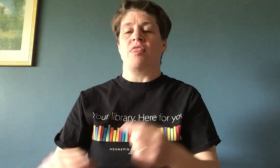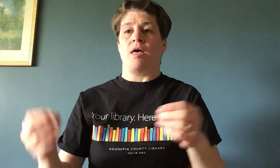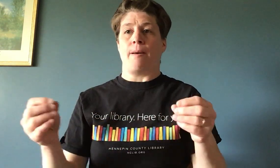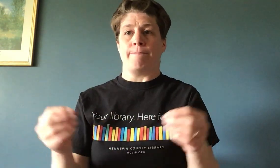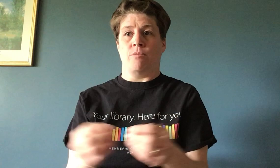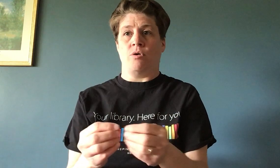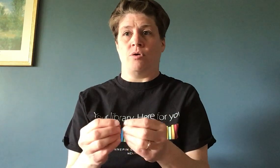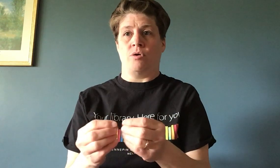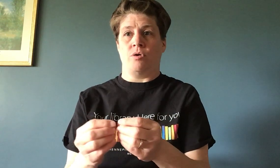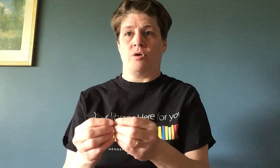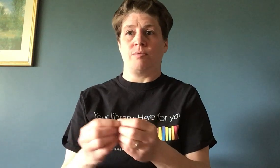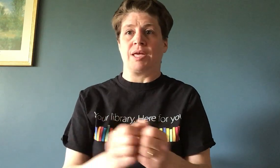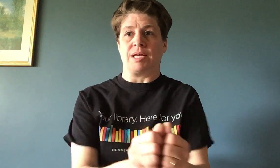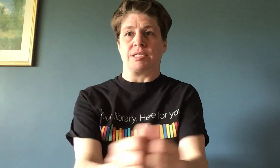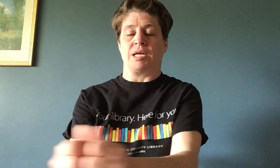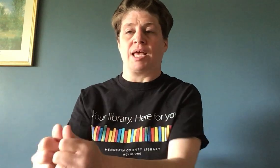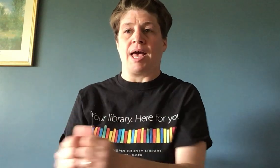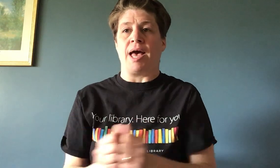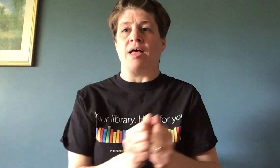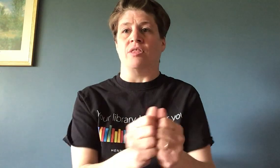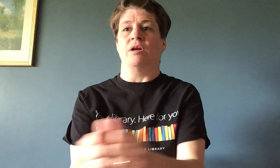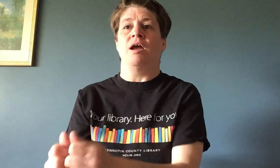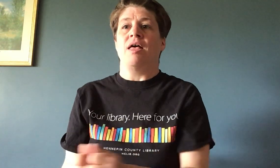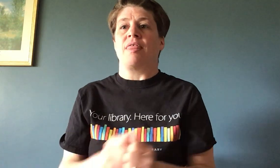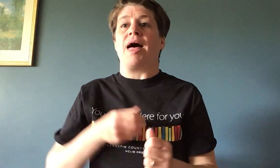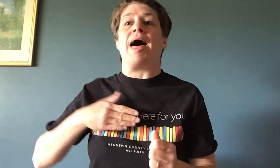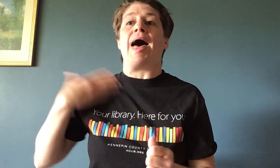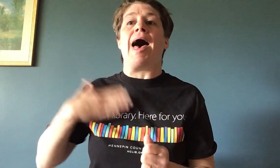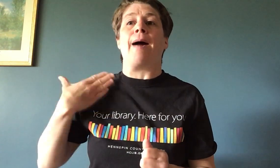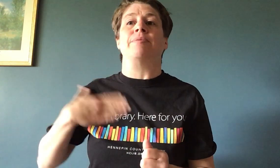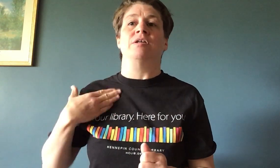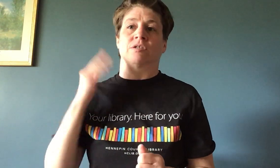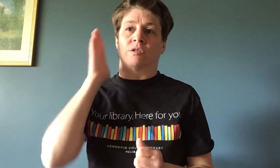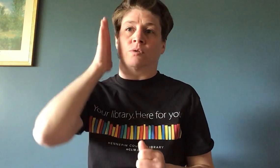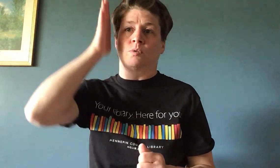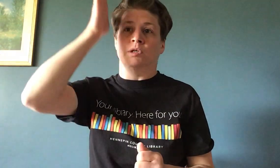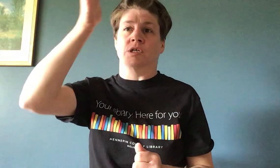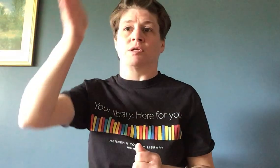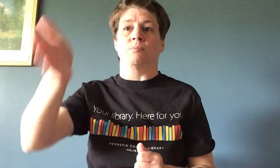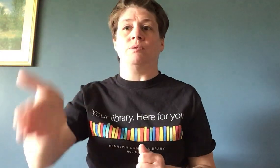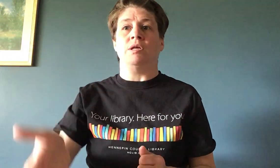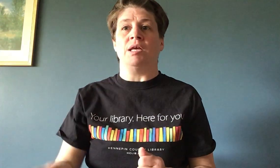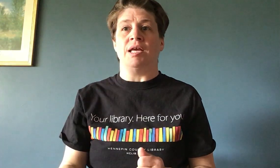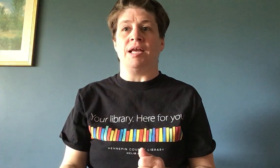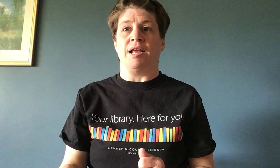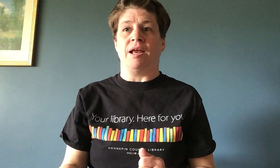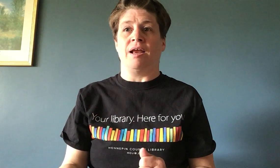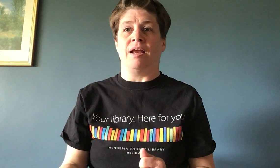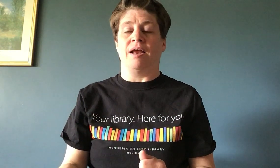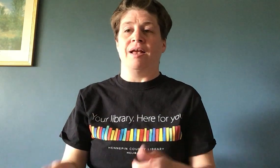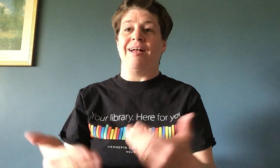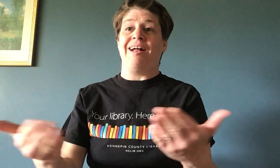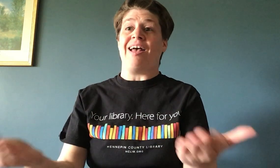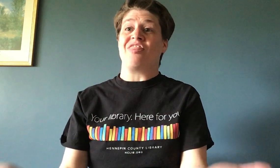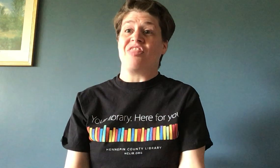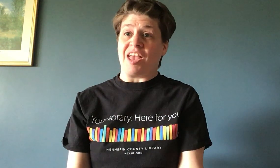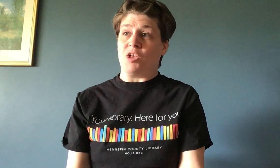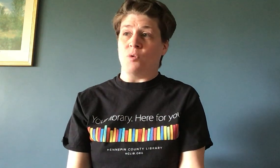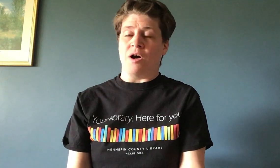The more we get together, the happier we'll be. And thank you all